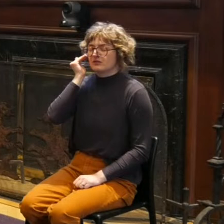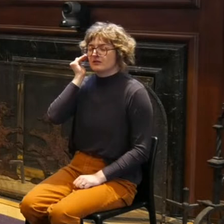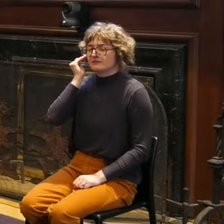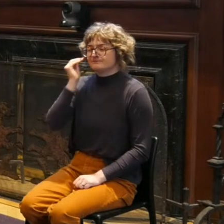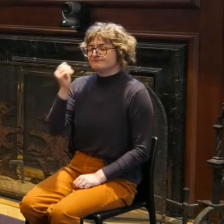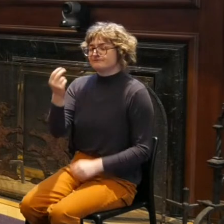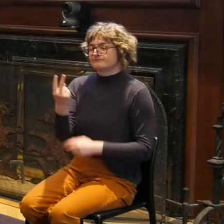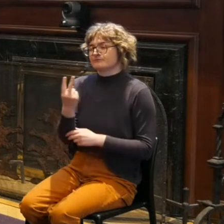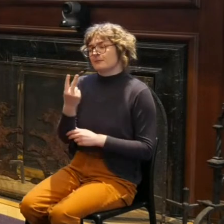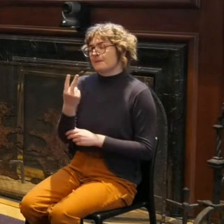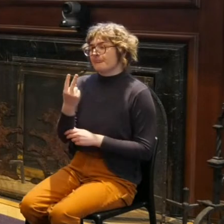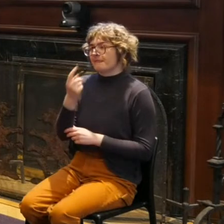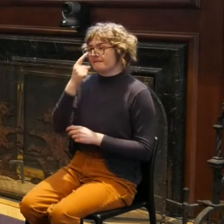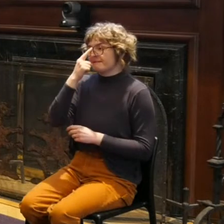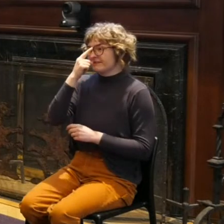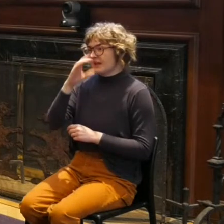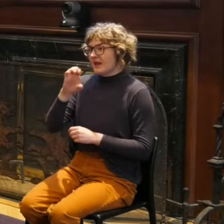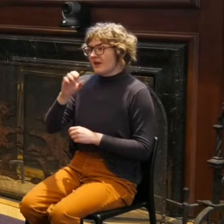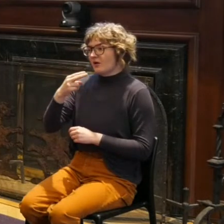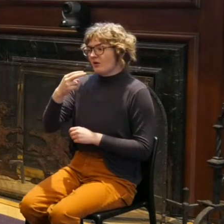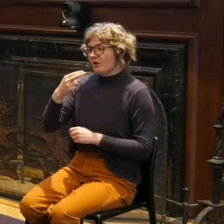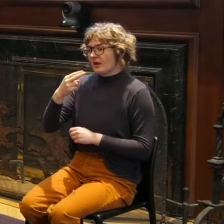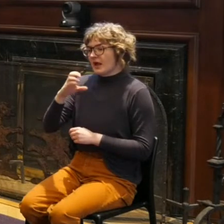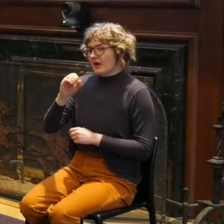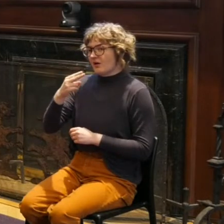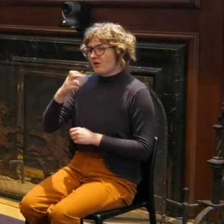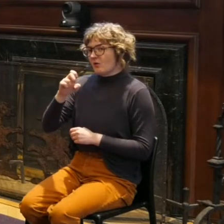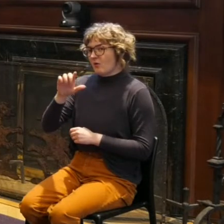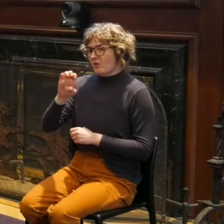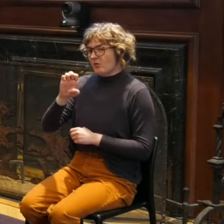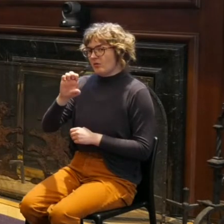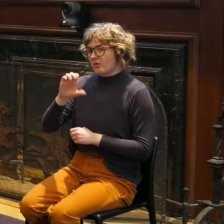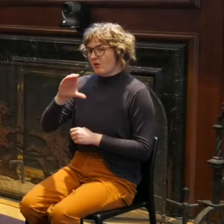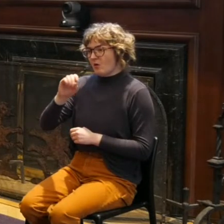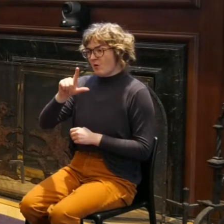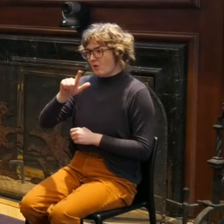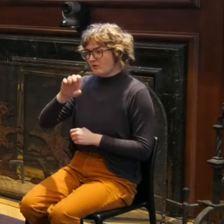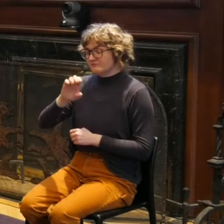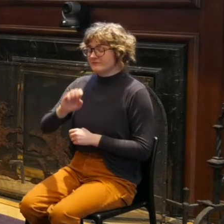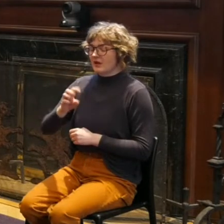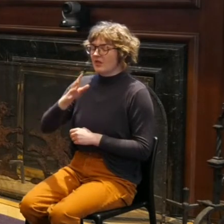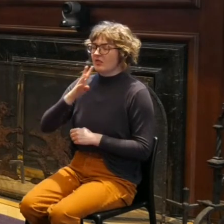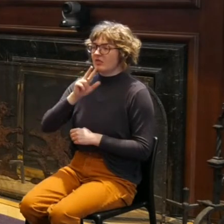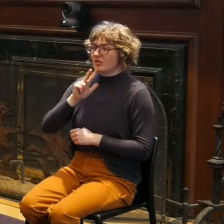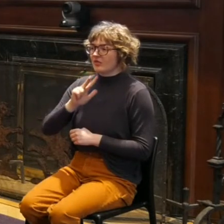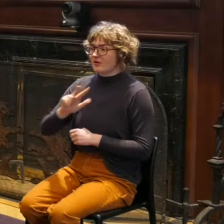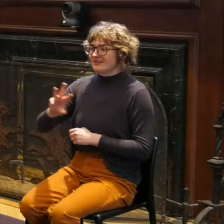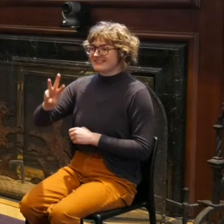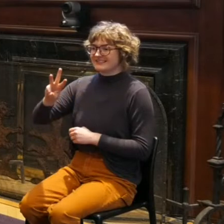Two, Echo Cole. You were 36 years old, the veteran of your